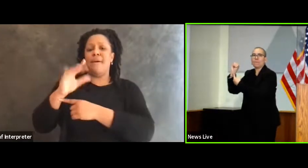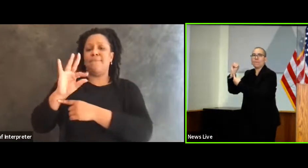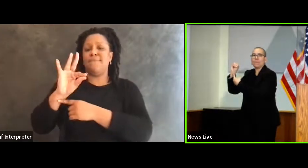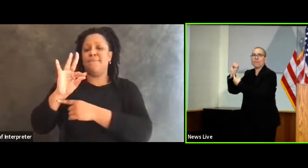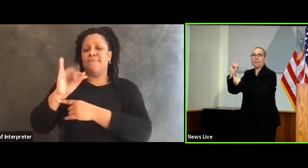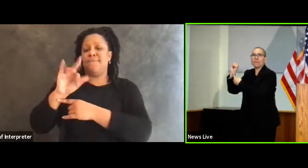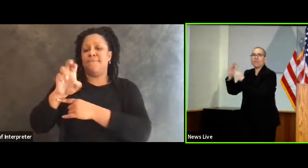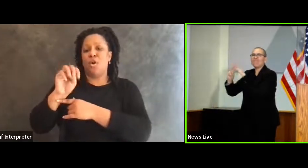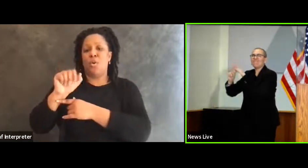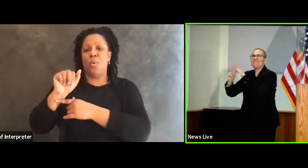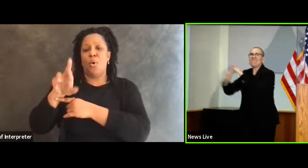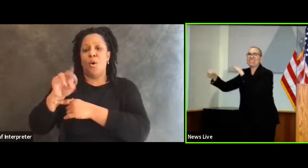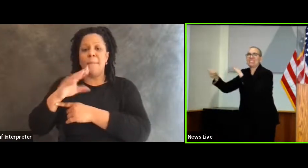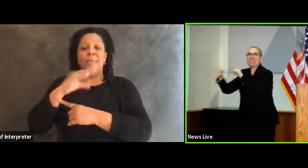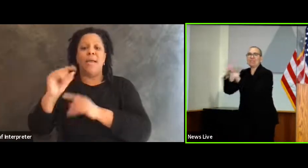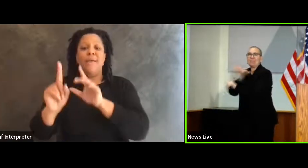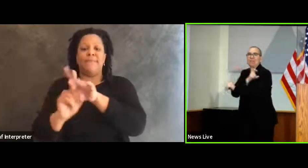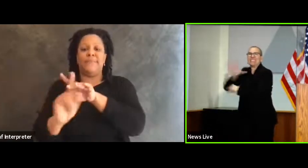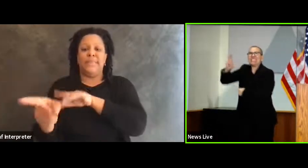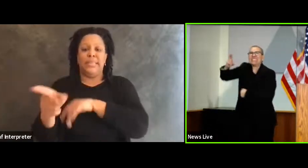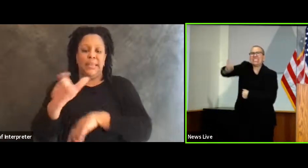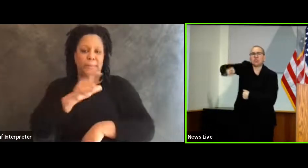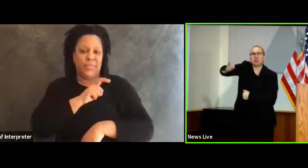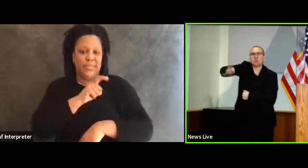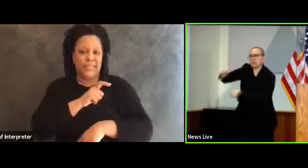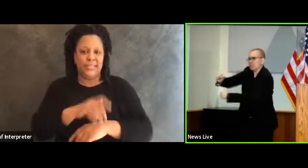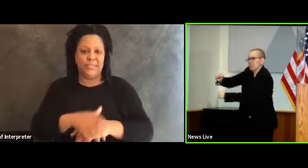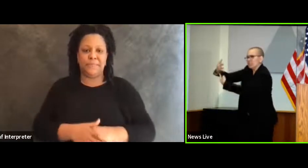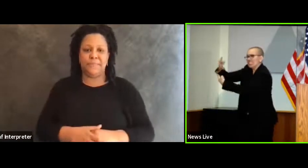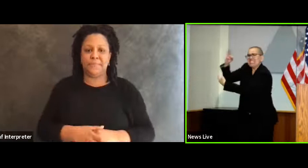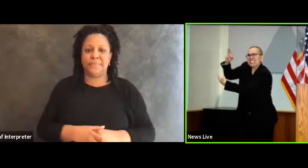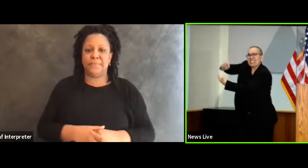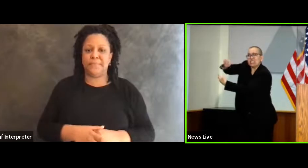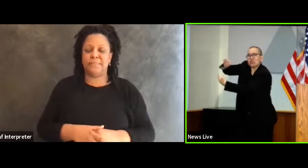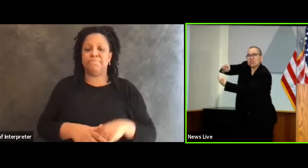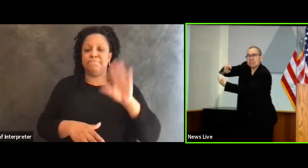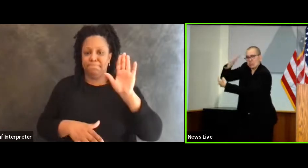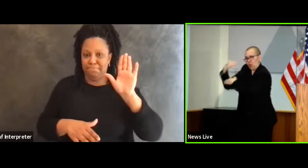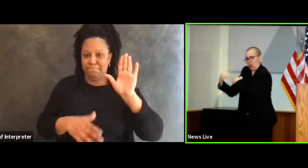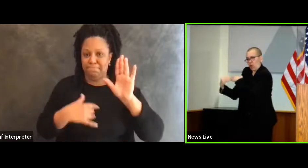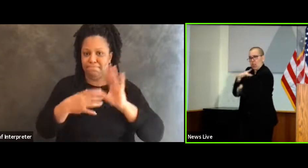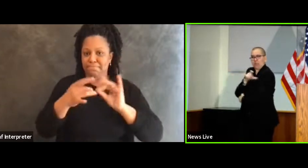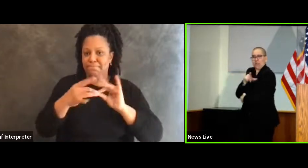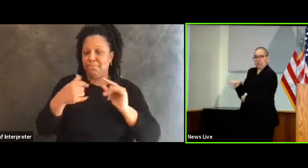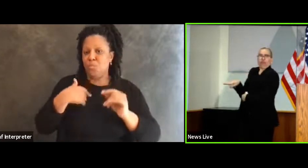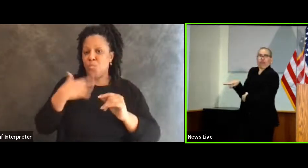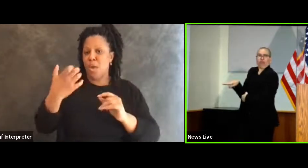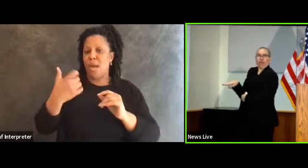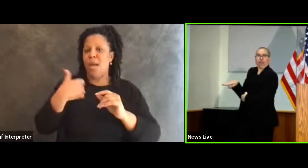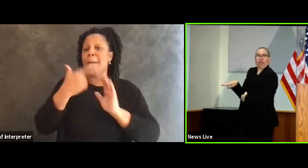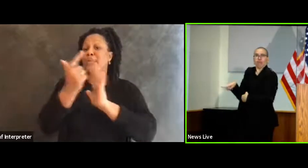just failing to appear. Right, and I'm also a prosecutor, have worked as prosecutor in Hennepin County. So that was the